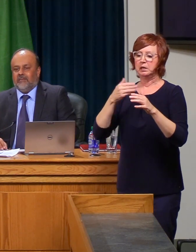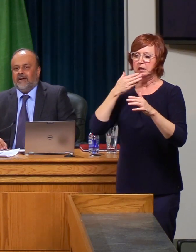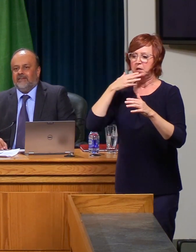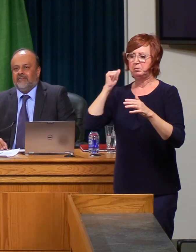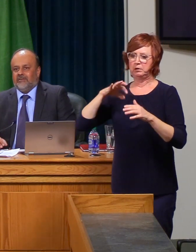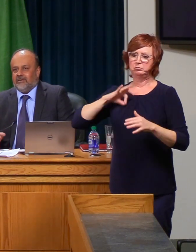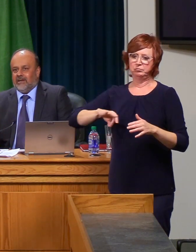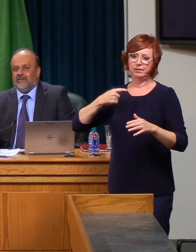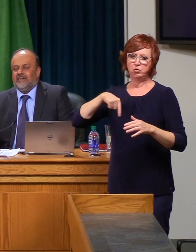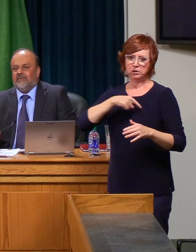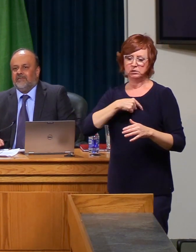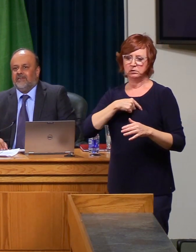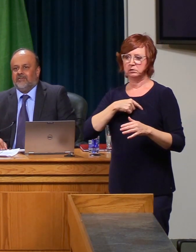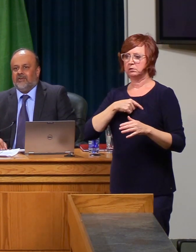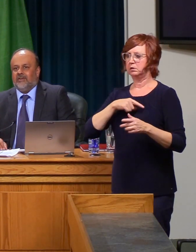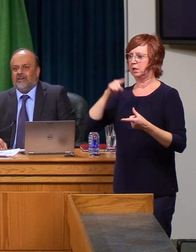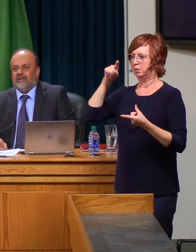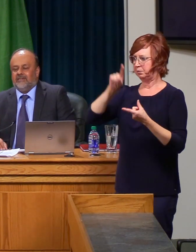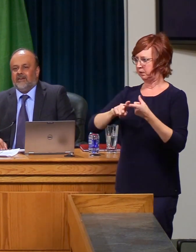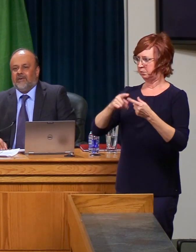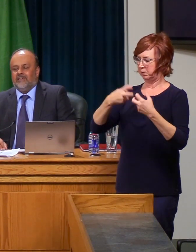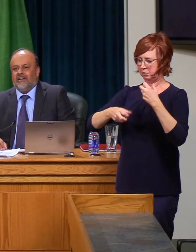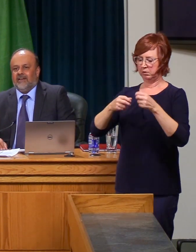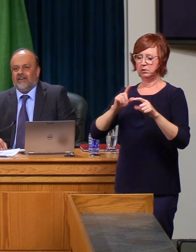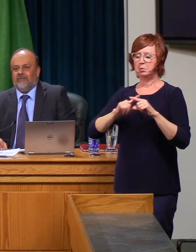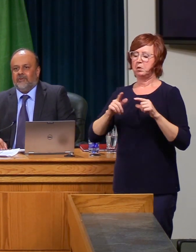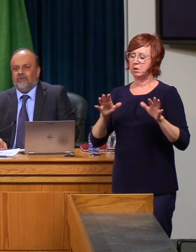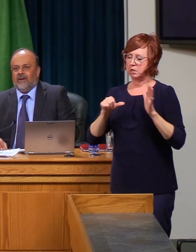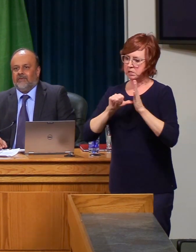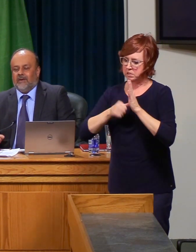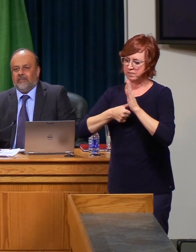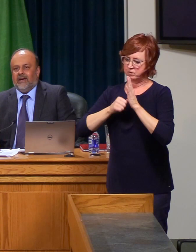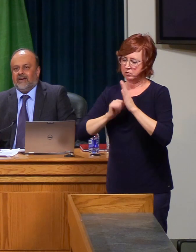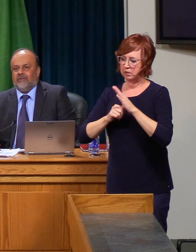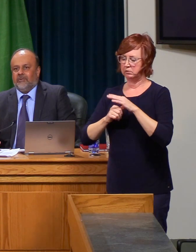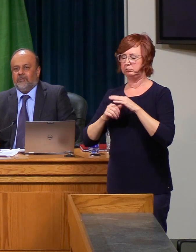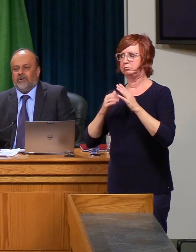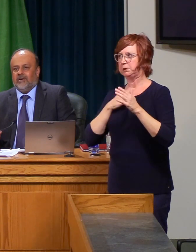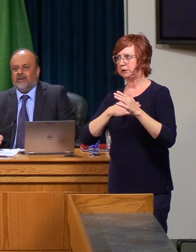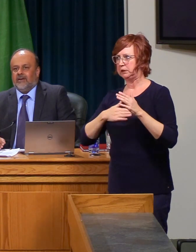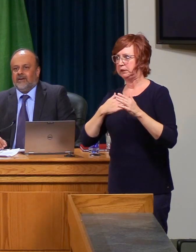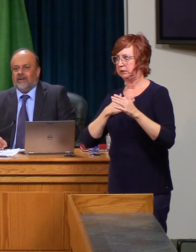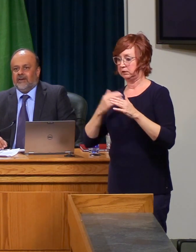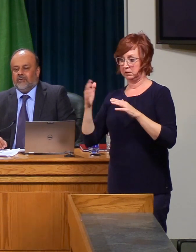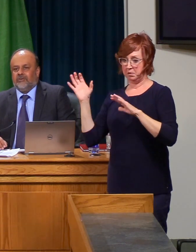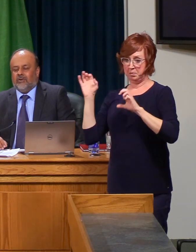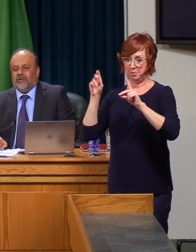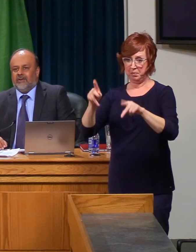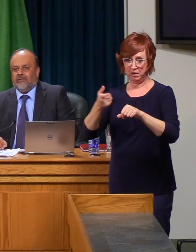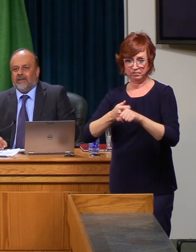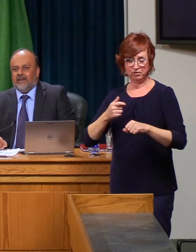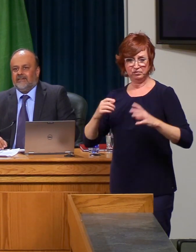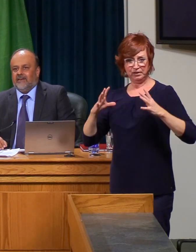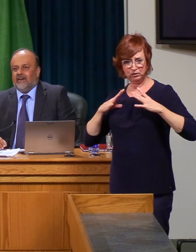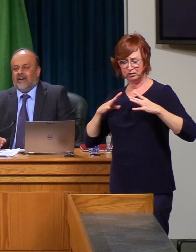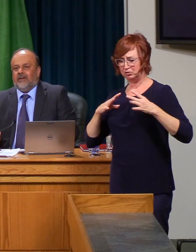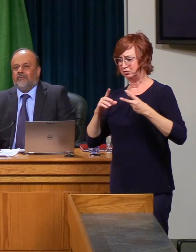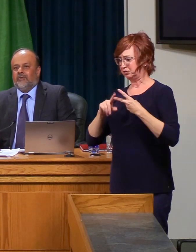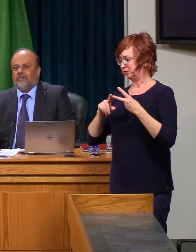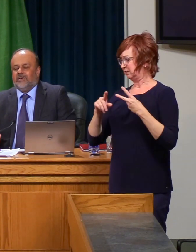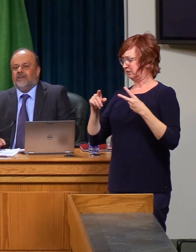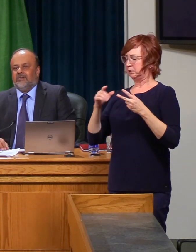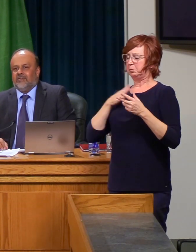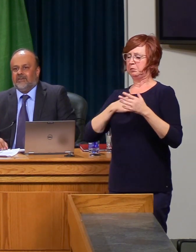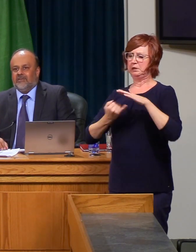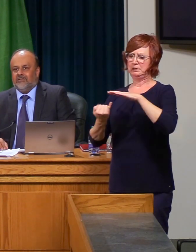opportunities are minimized. So hence the emphasis on self-isolating if you have come back, if you were a close contact of a case, and